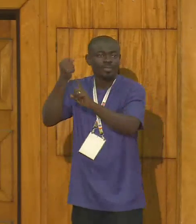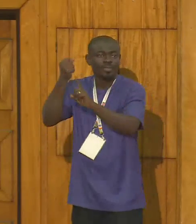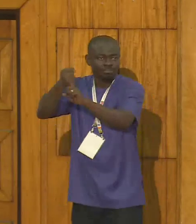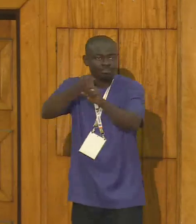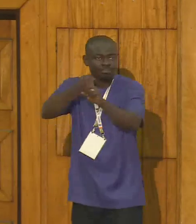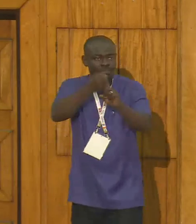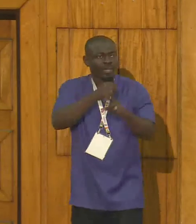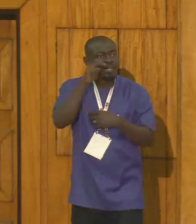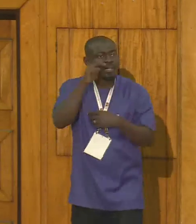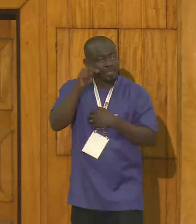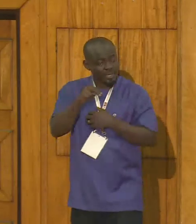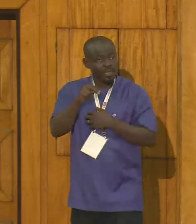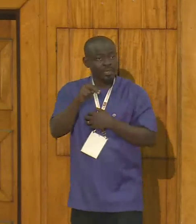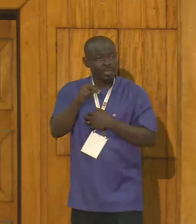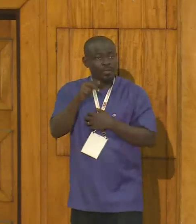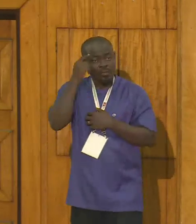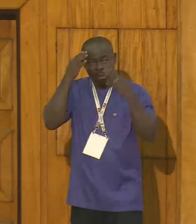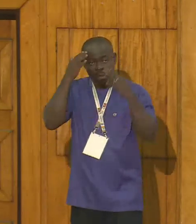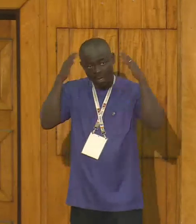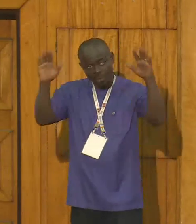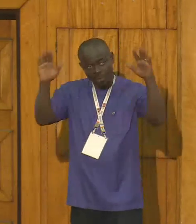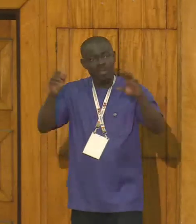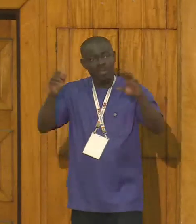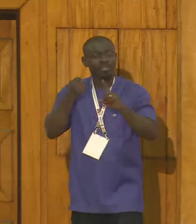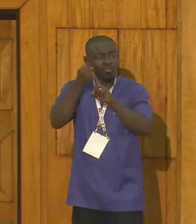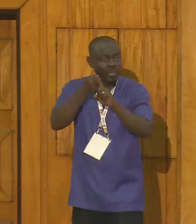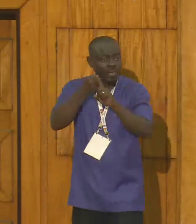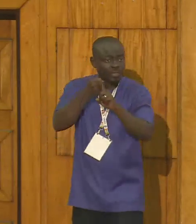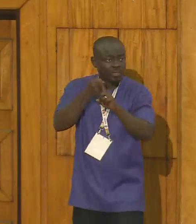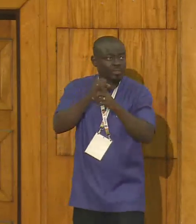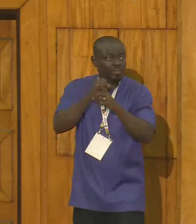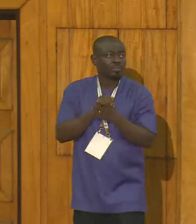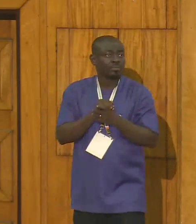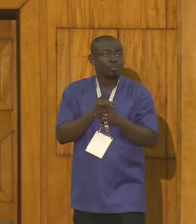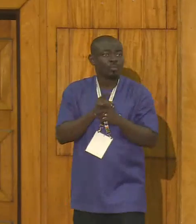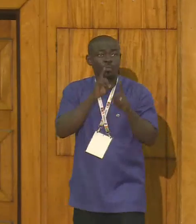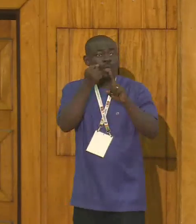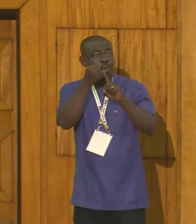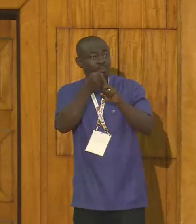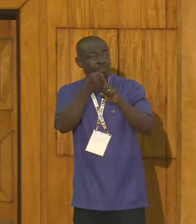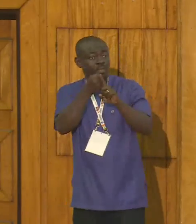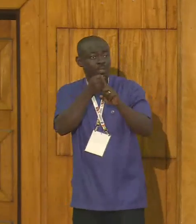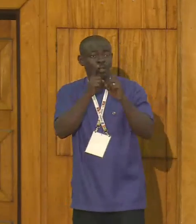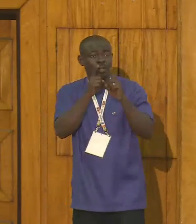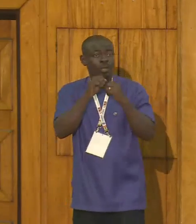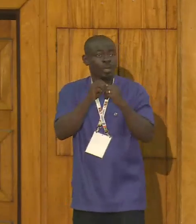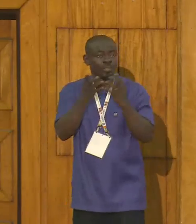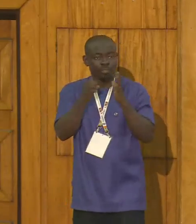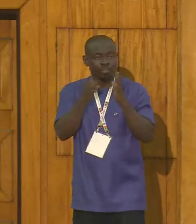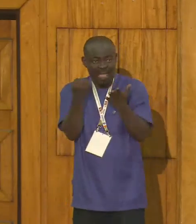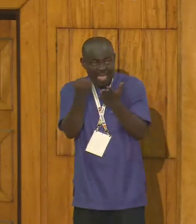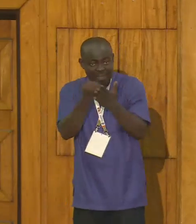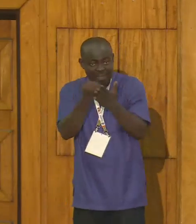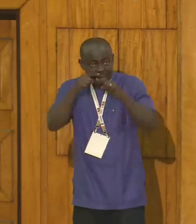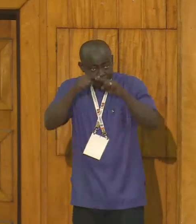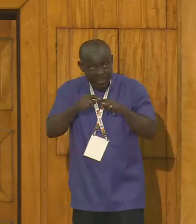is need for awareness, advocacies. When we talk about advocacy, we're talking about evidence-based